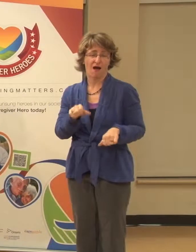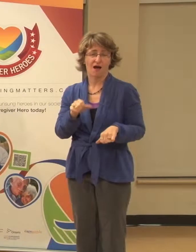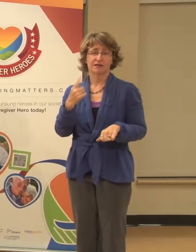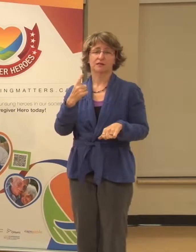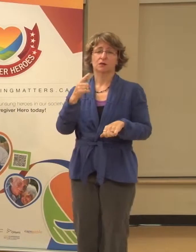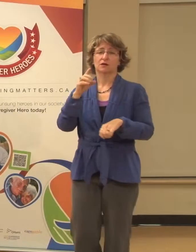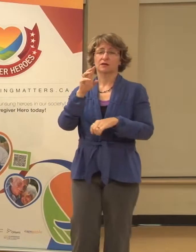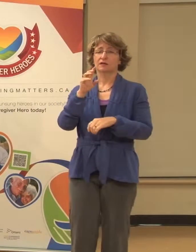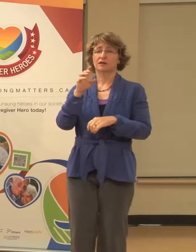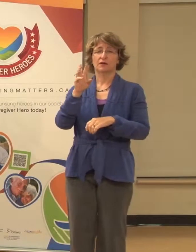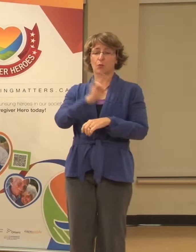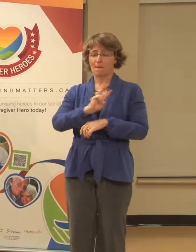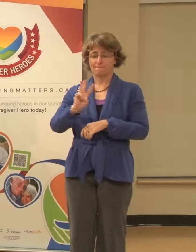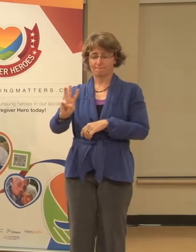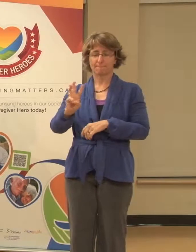us on